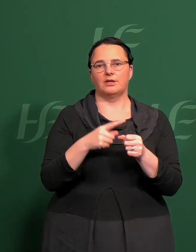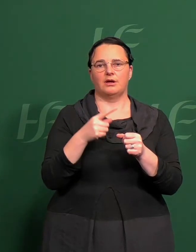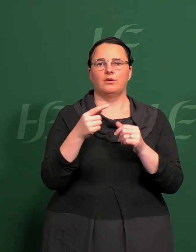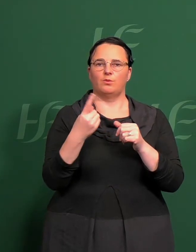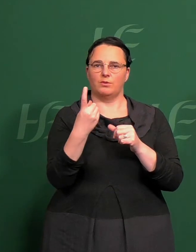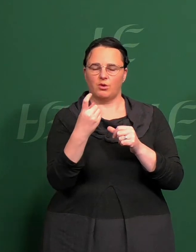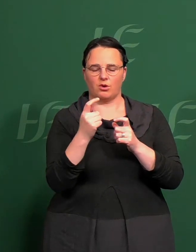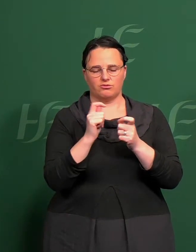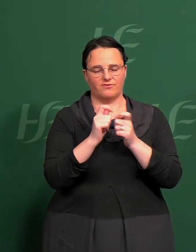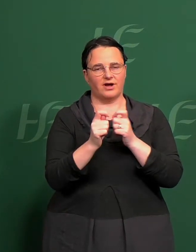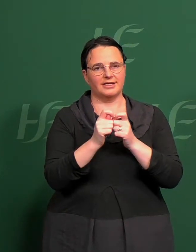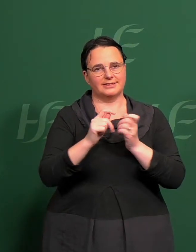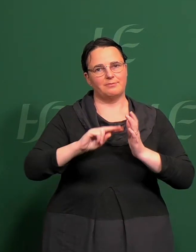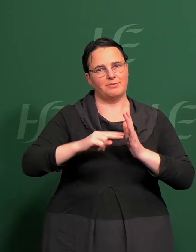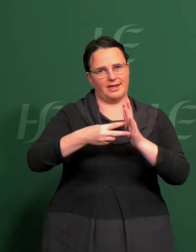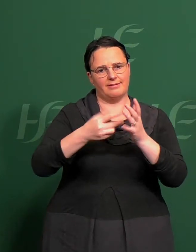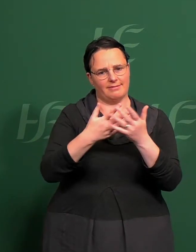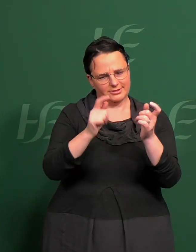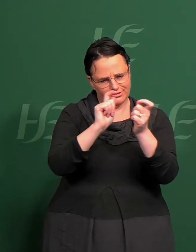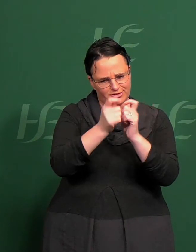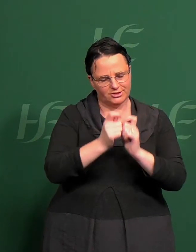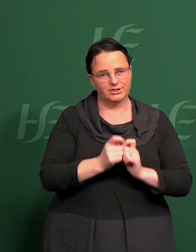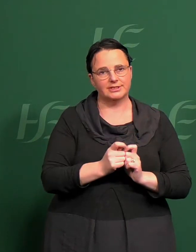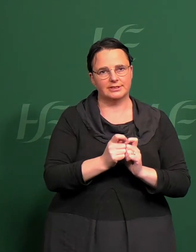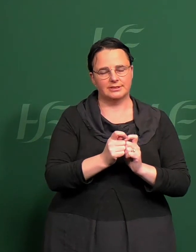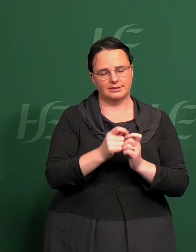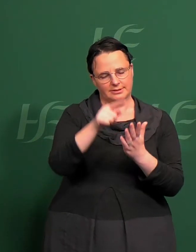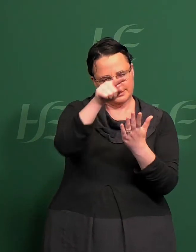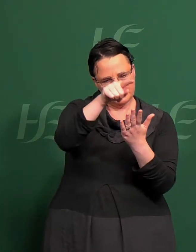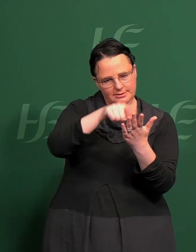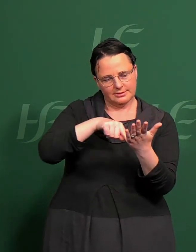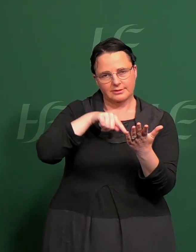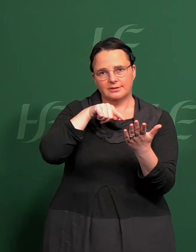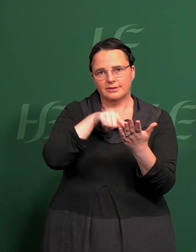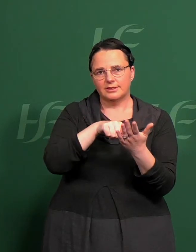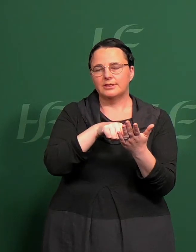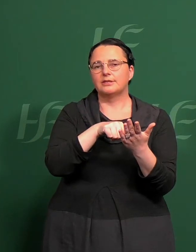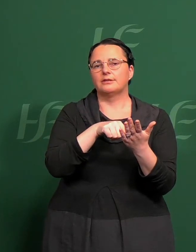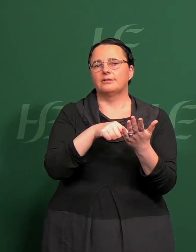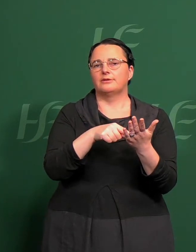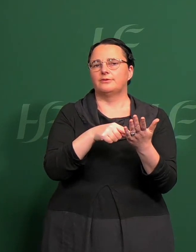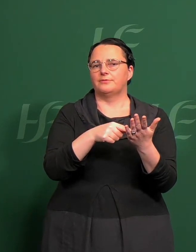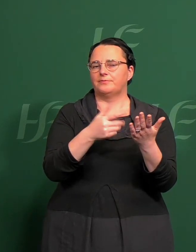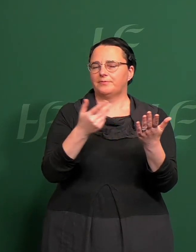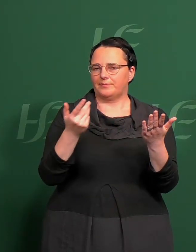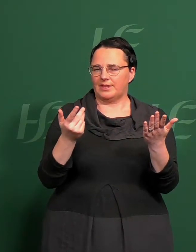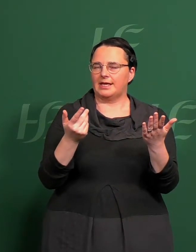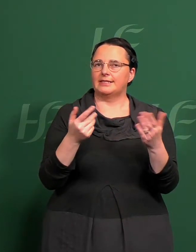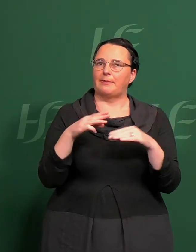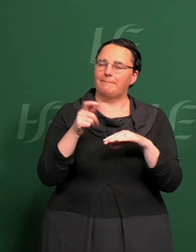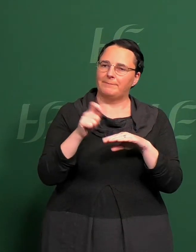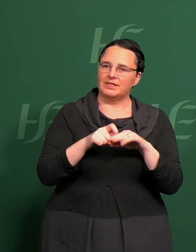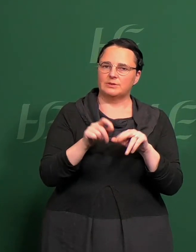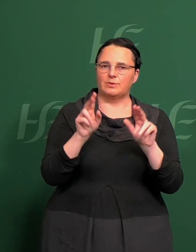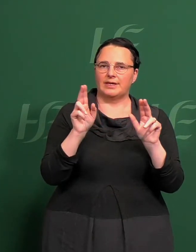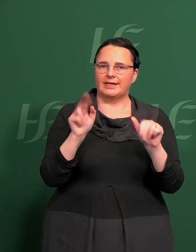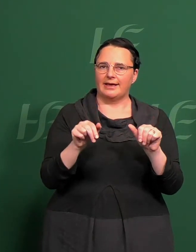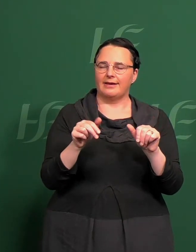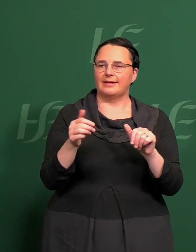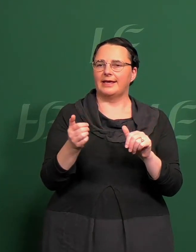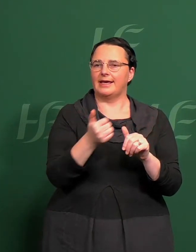changes to it, and a revised plan which sets out to mitigate to the greatest extent we can many of the